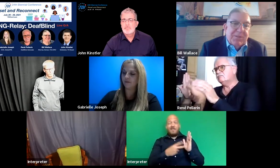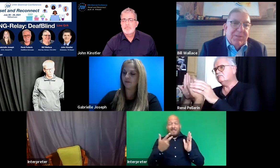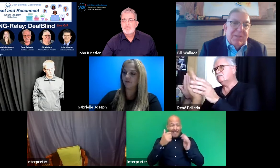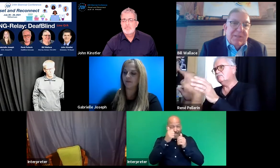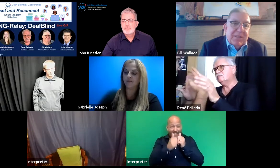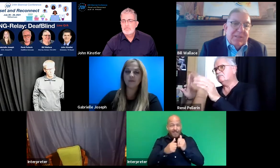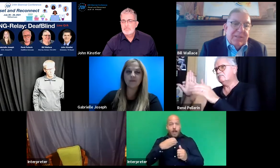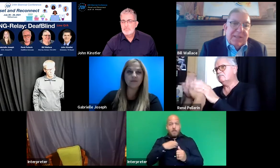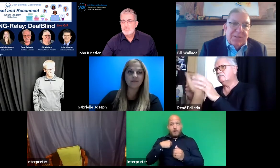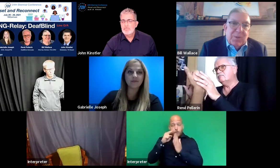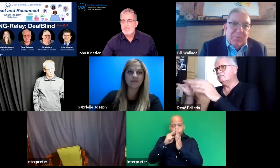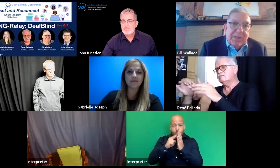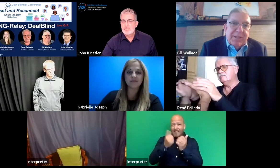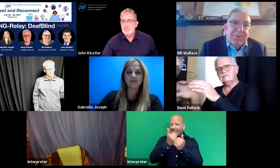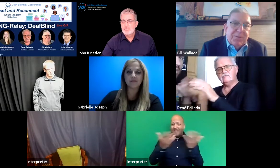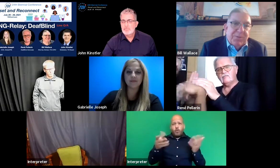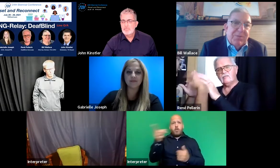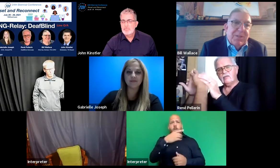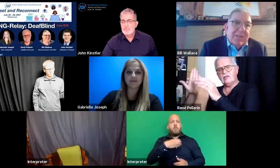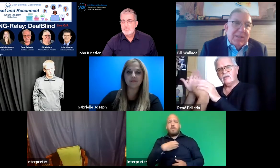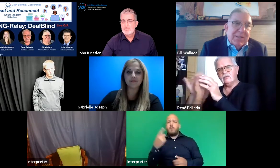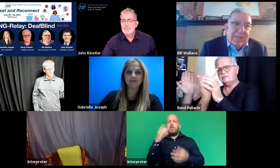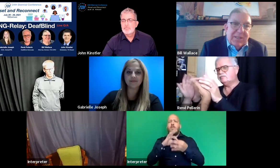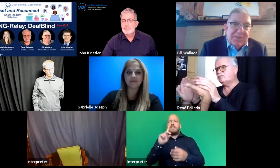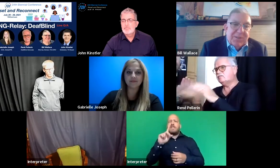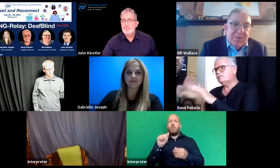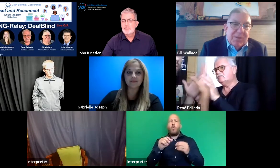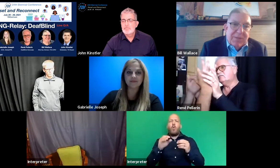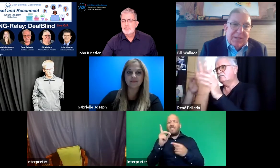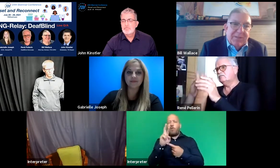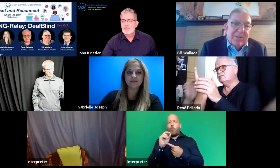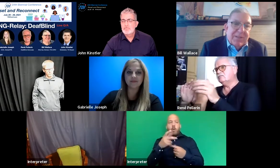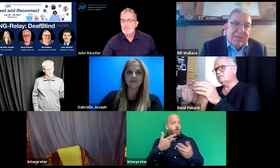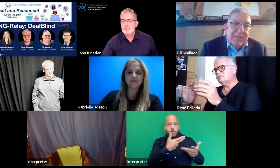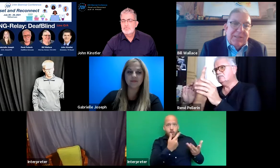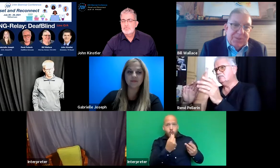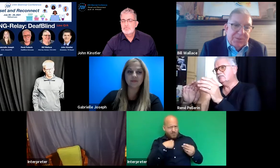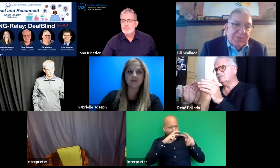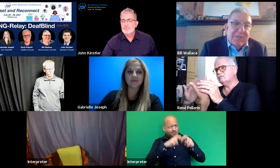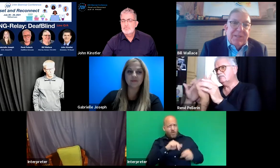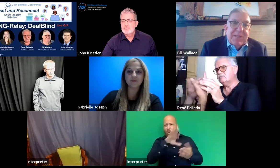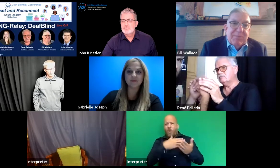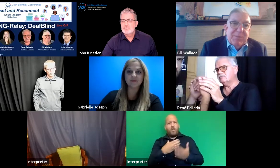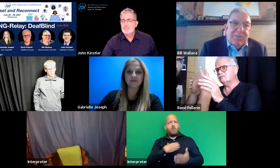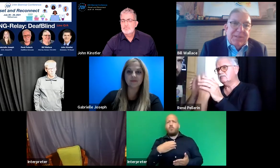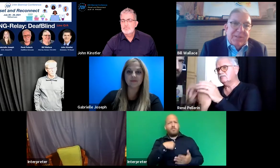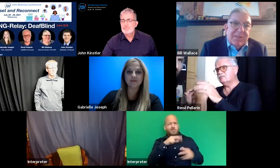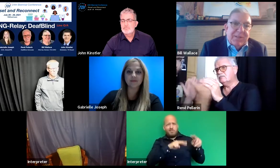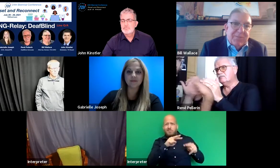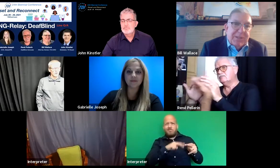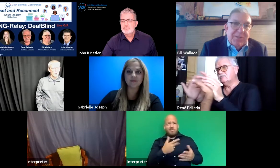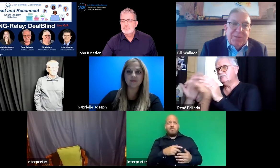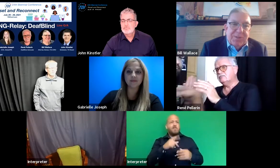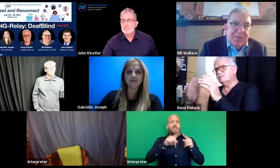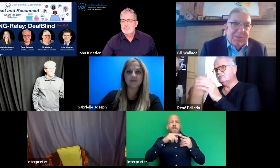Rights Office, and that's one way to let us know about issues that may be facing